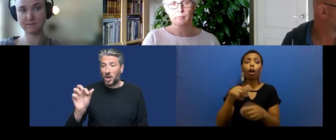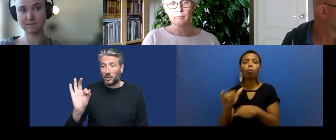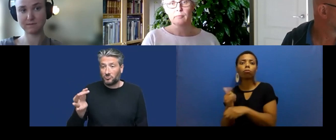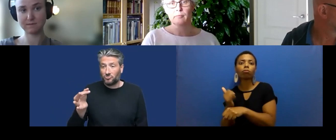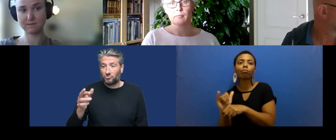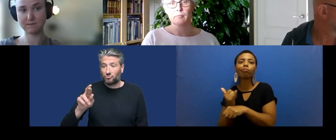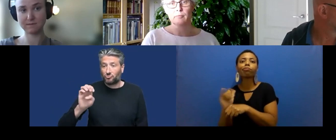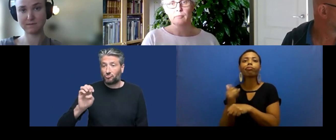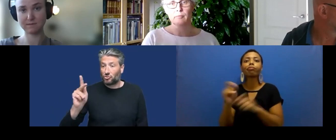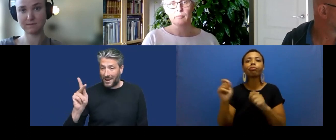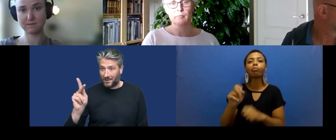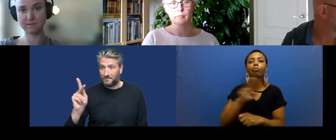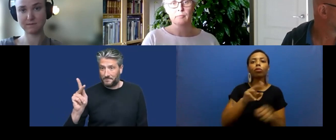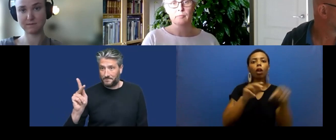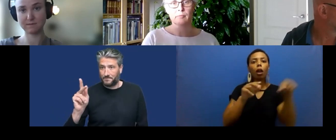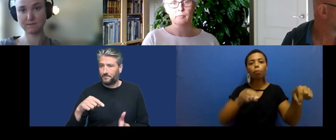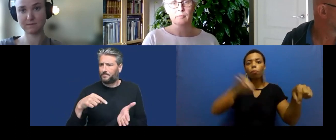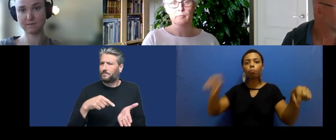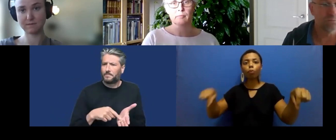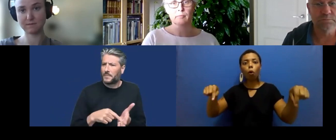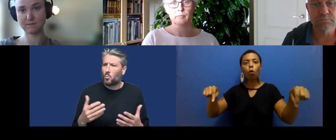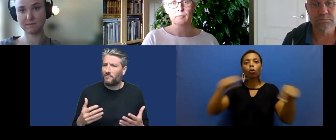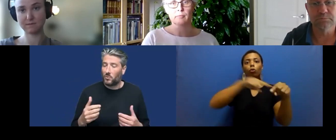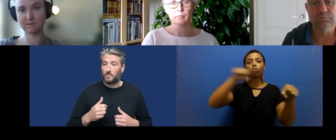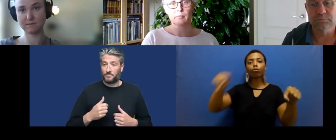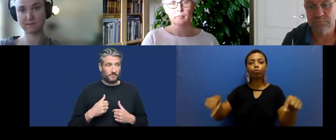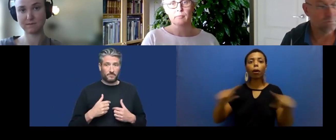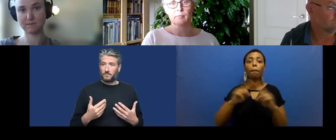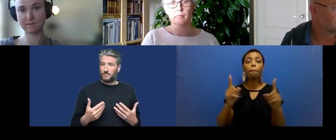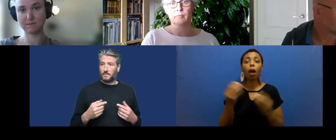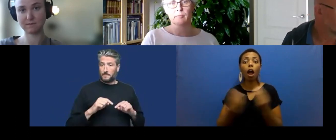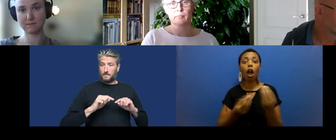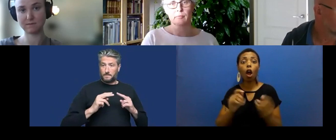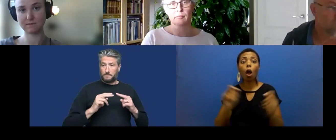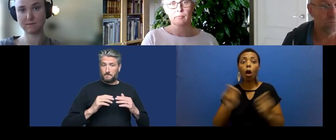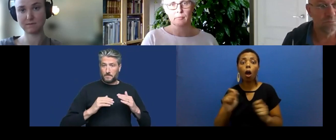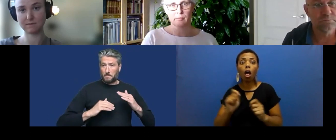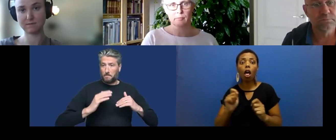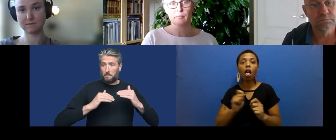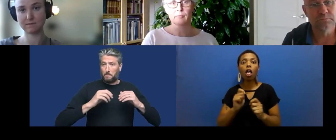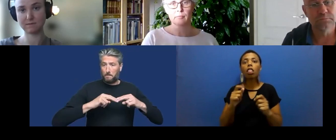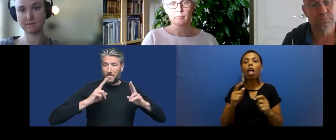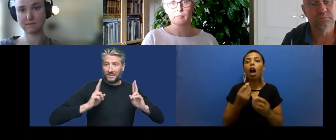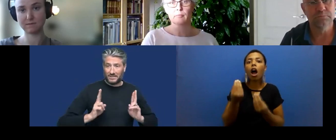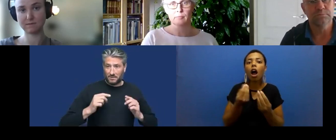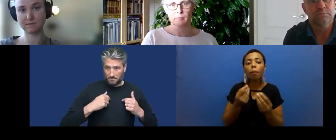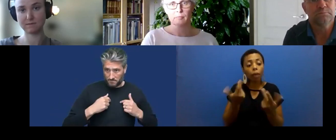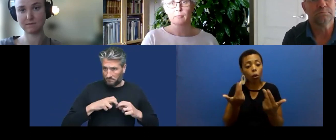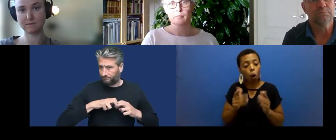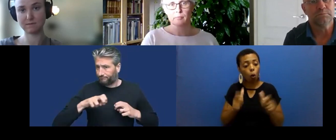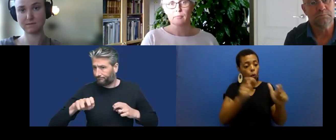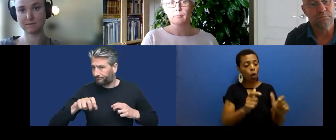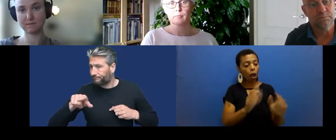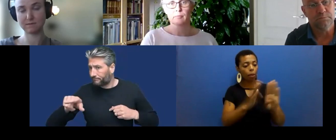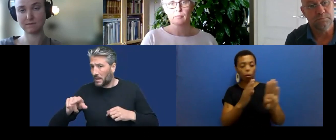in front of a building, we know where you are, but we don't have a clue where the door is for you to enter the building. And these